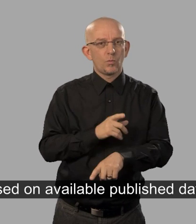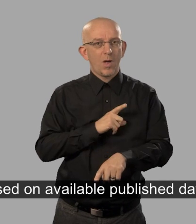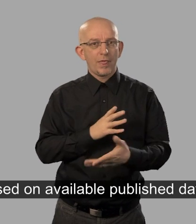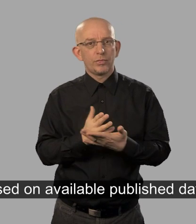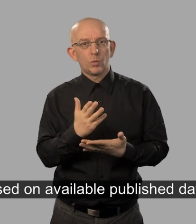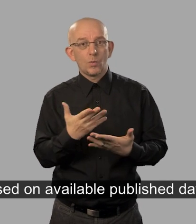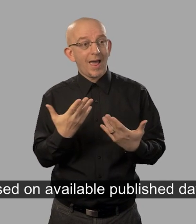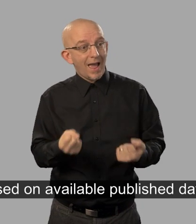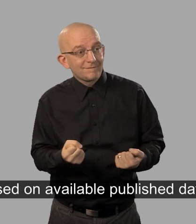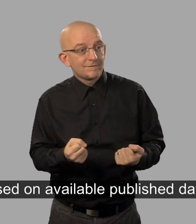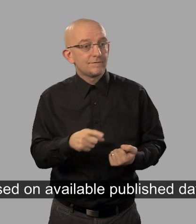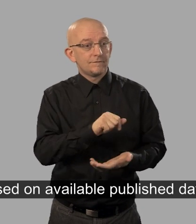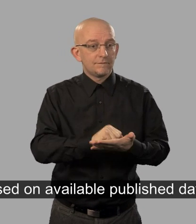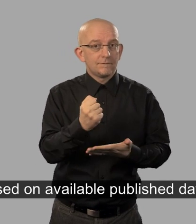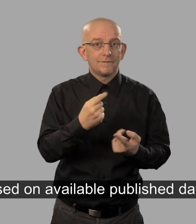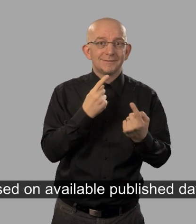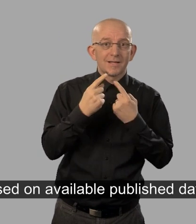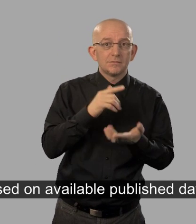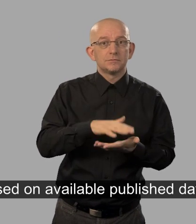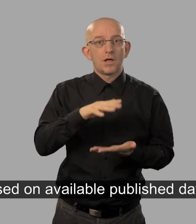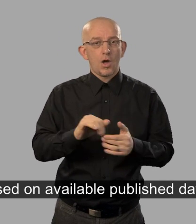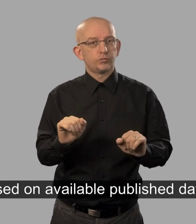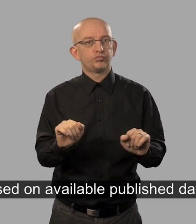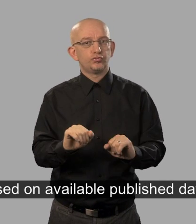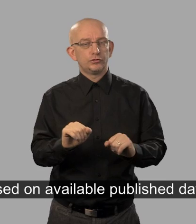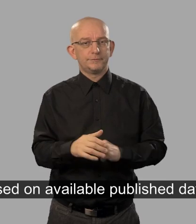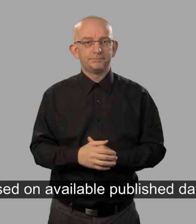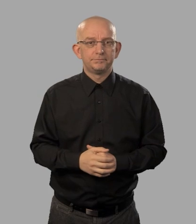PIP assessment based on available published data.